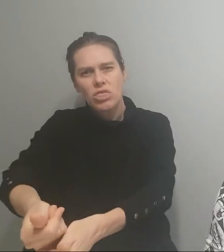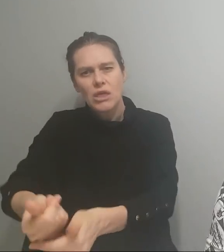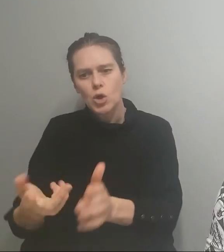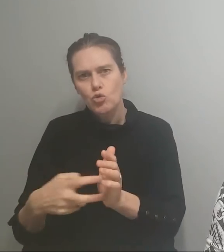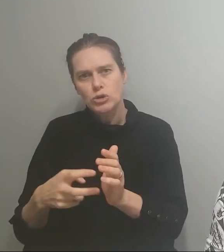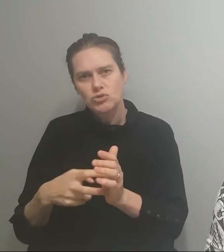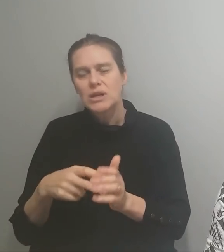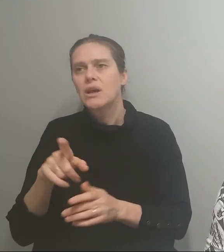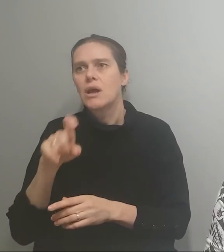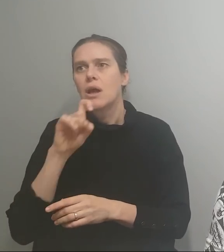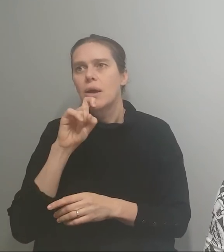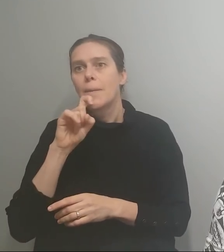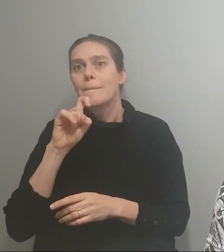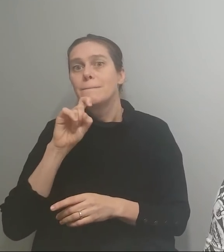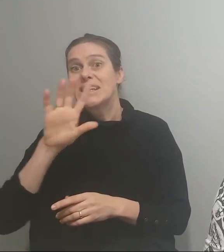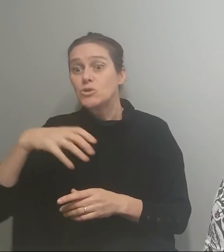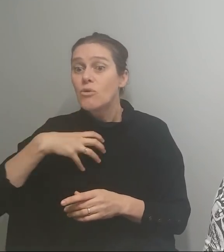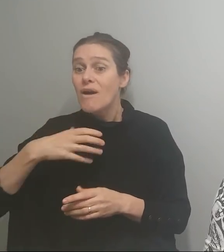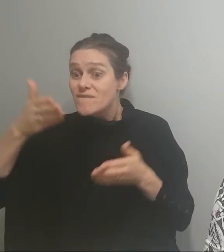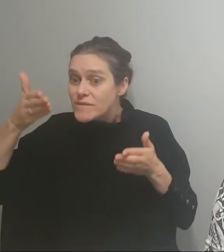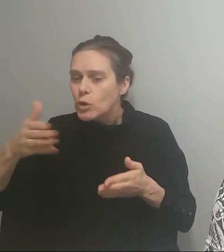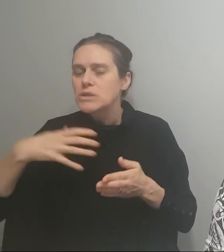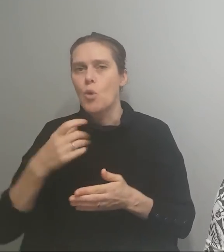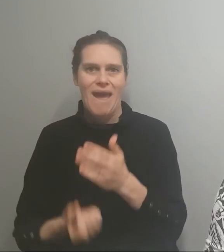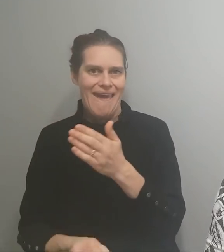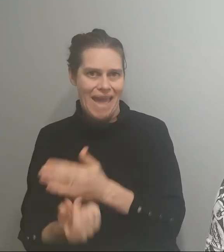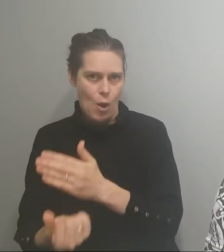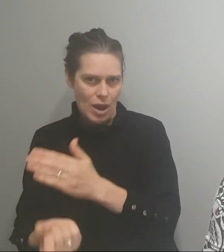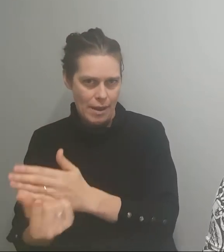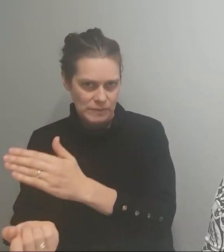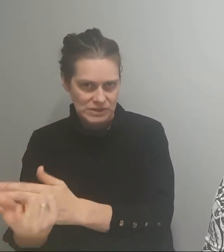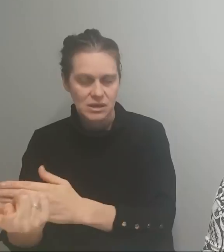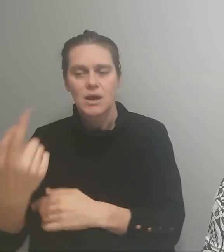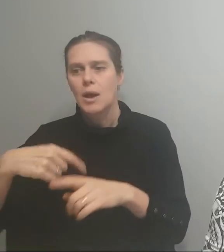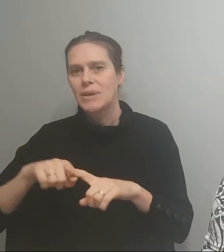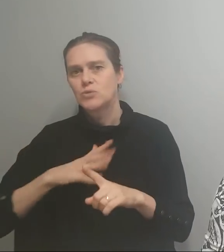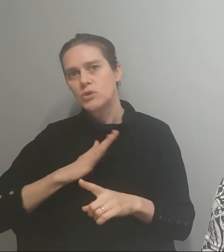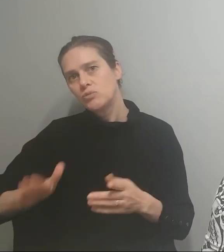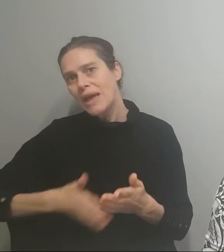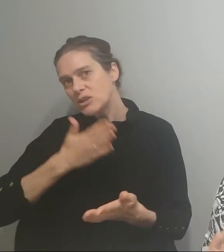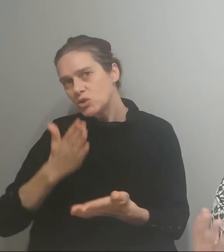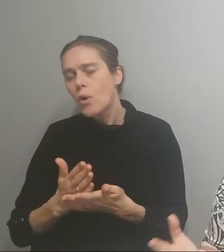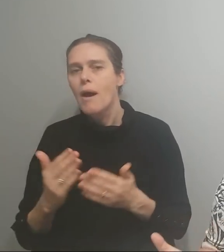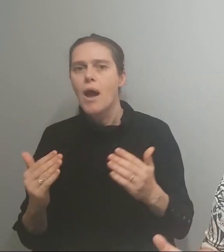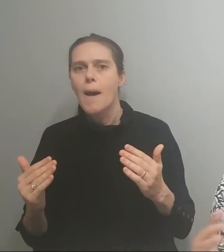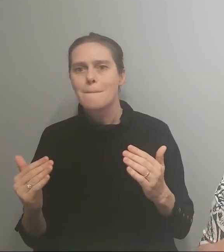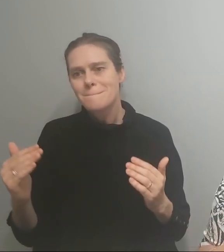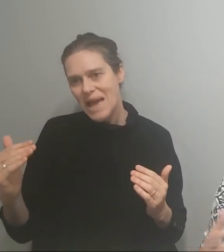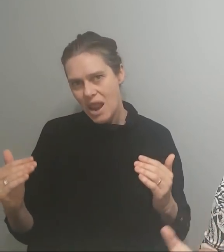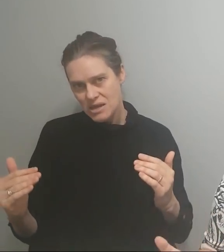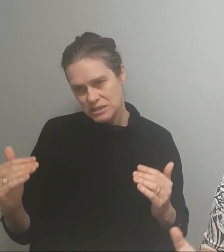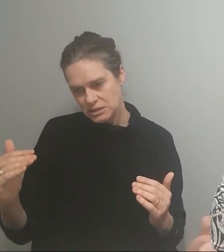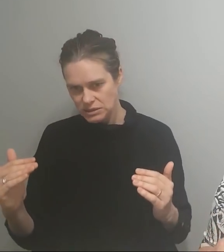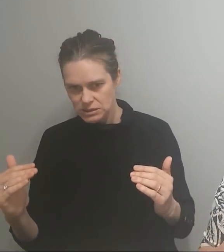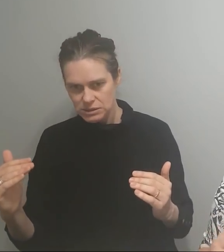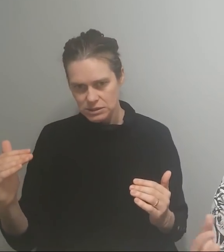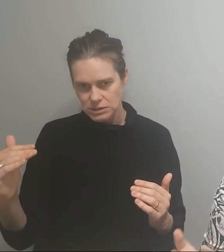them more outcomes based, but we also want to make sure that we're balancing the kind